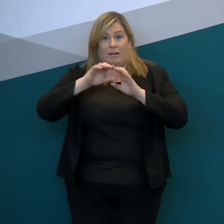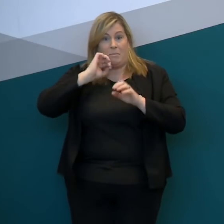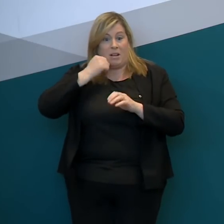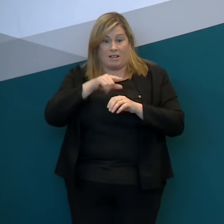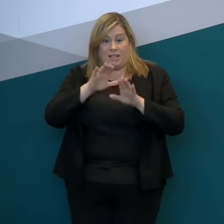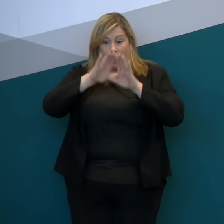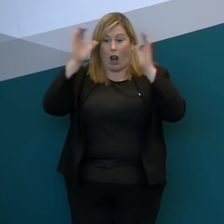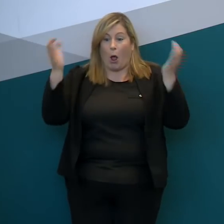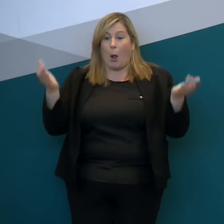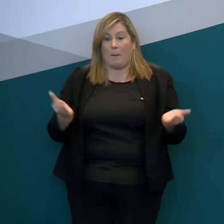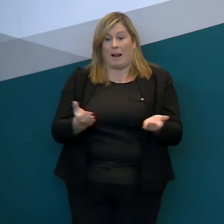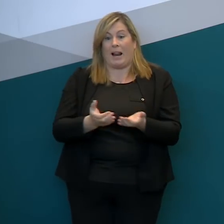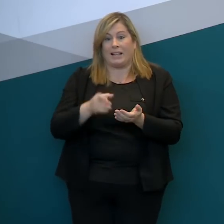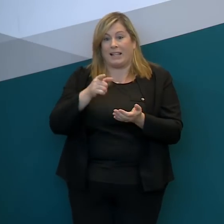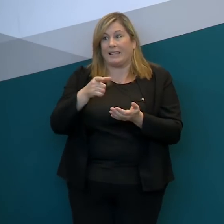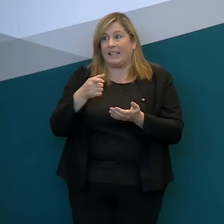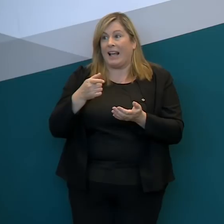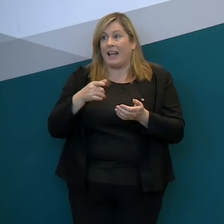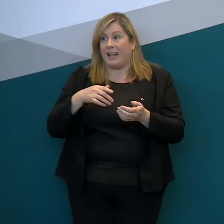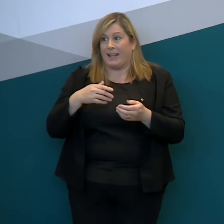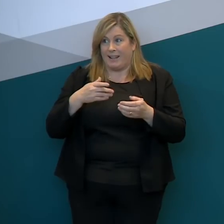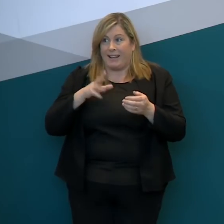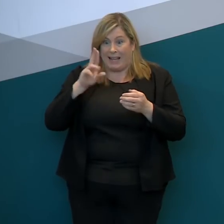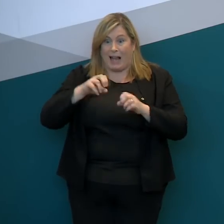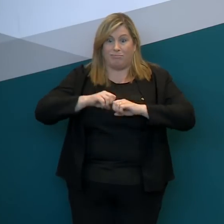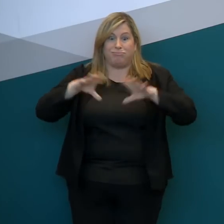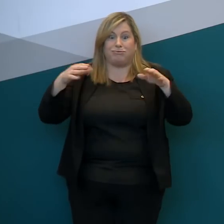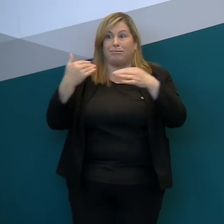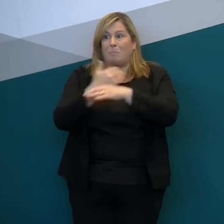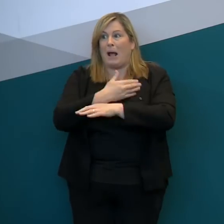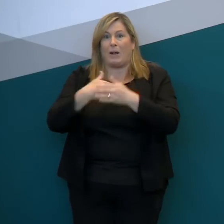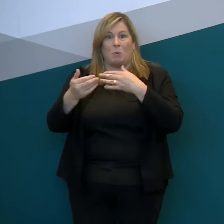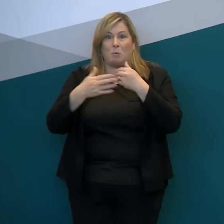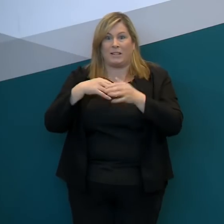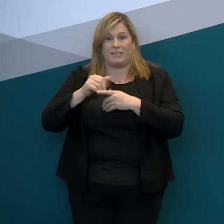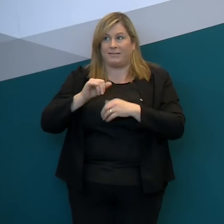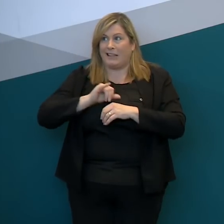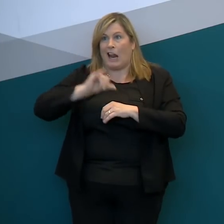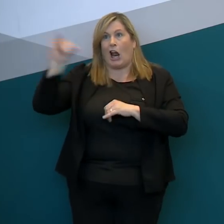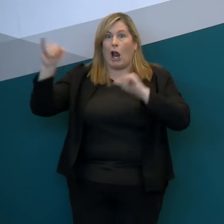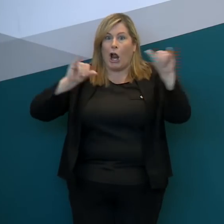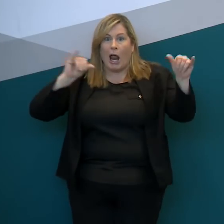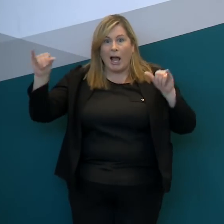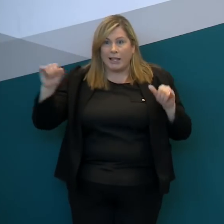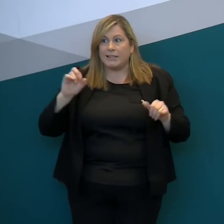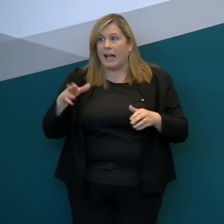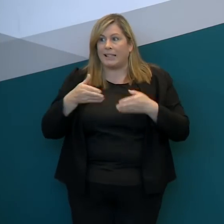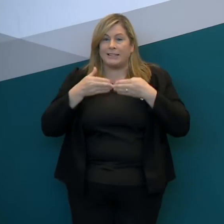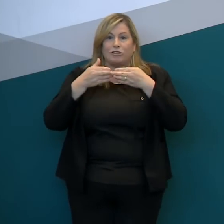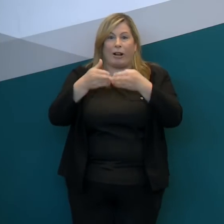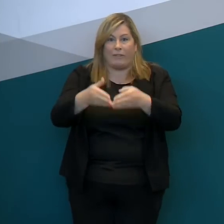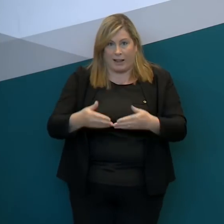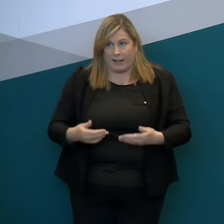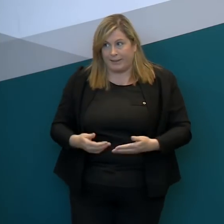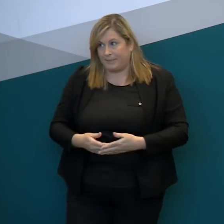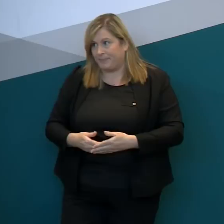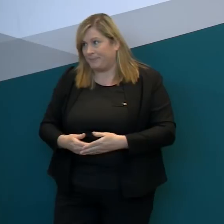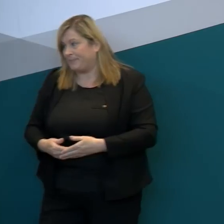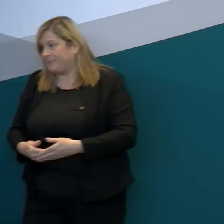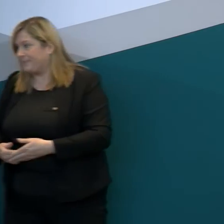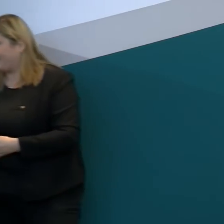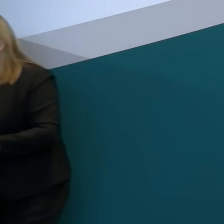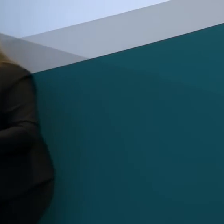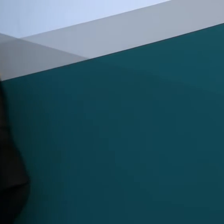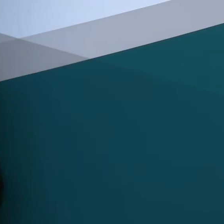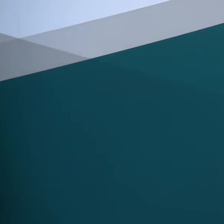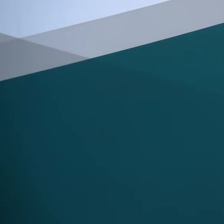are facilitated in their spread by airline travel and transportation and movement of people. Okay, thank you. Thank you.